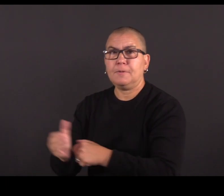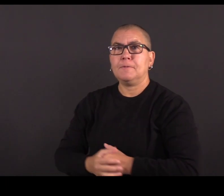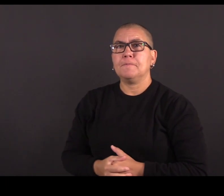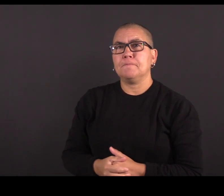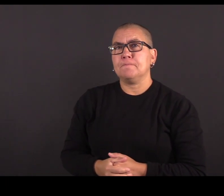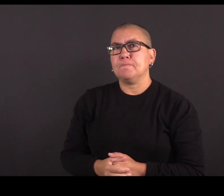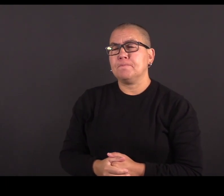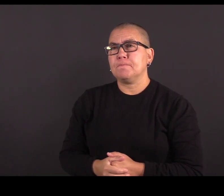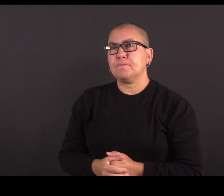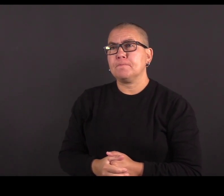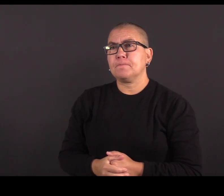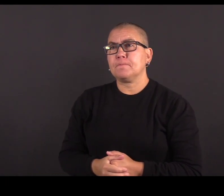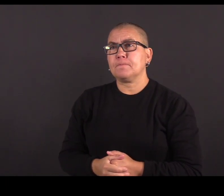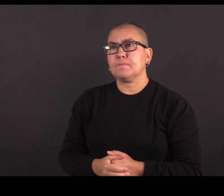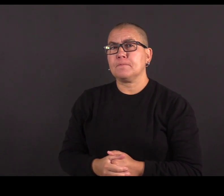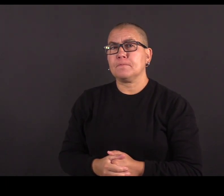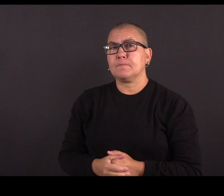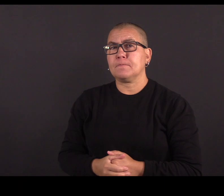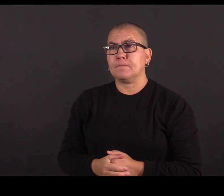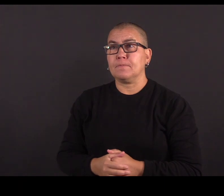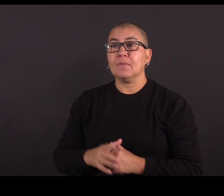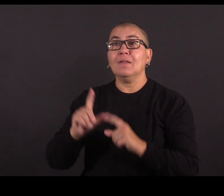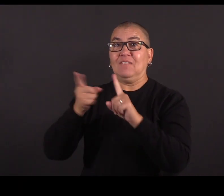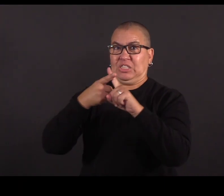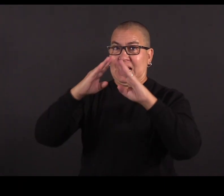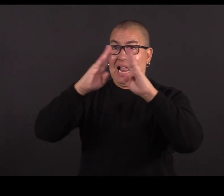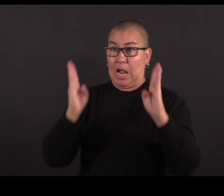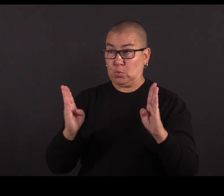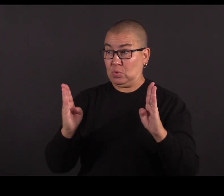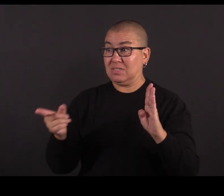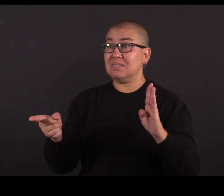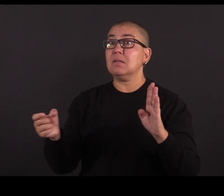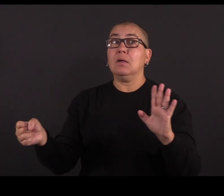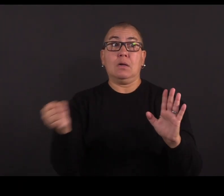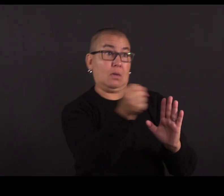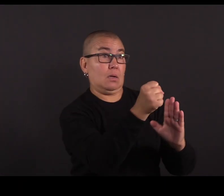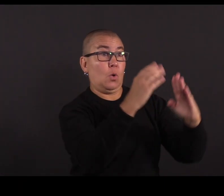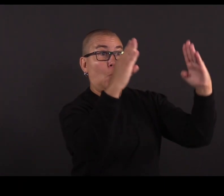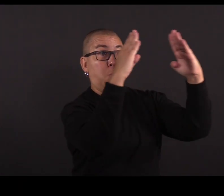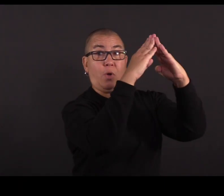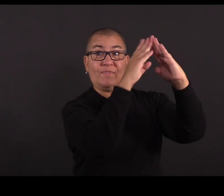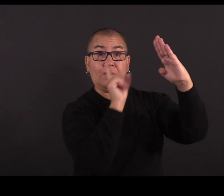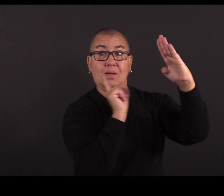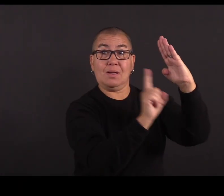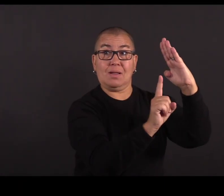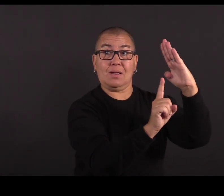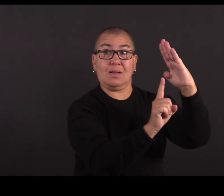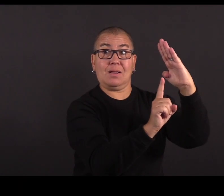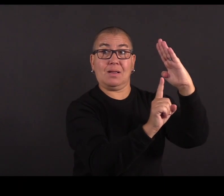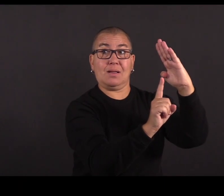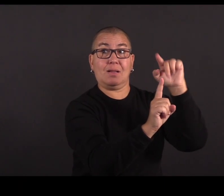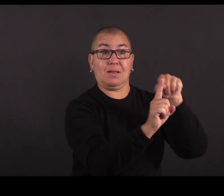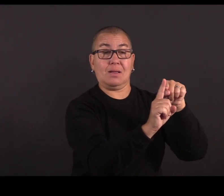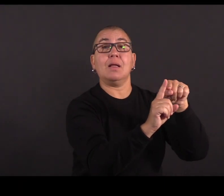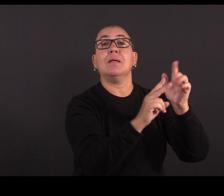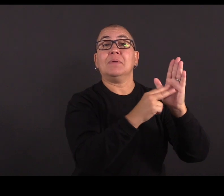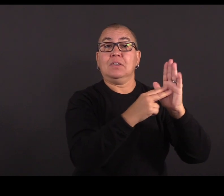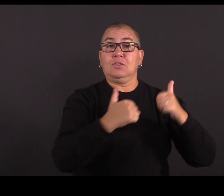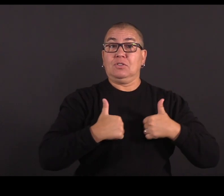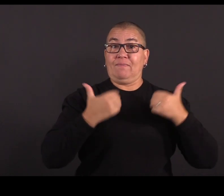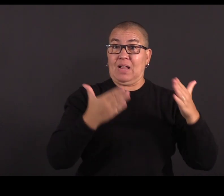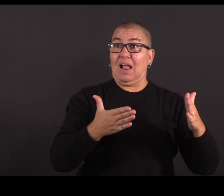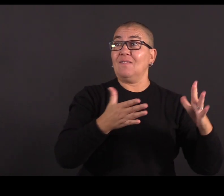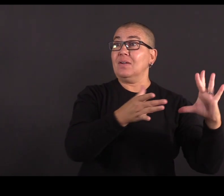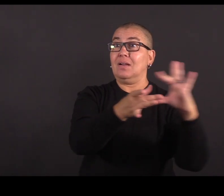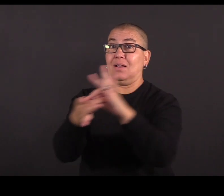A housing first model recognizes that the more a survivor is connected to community, the more likely that person is